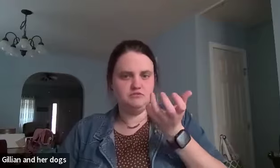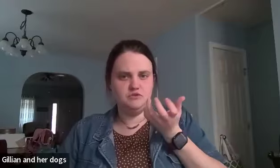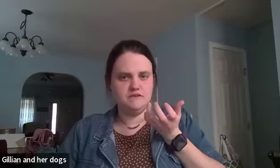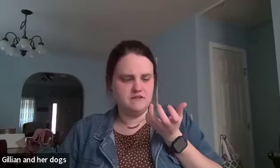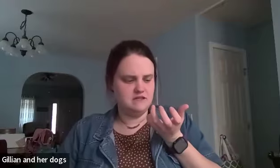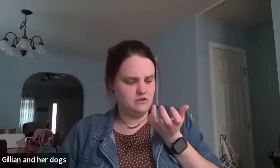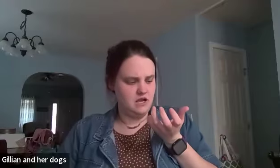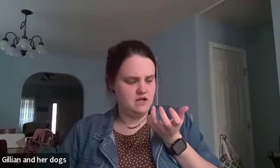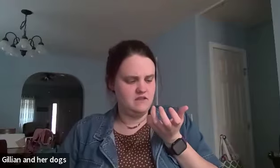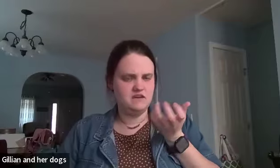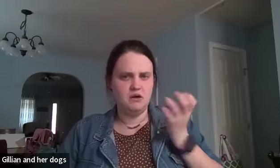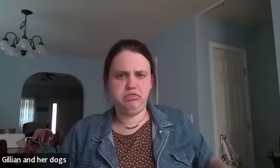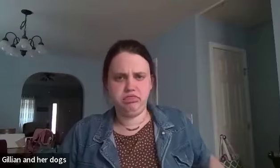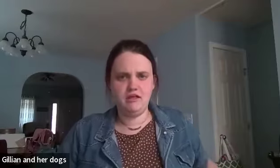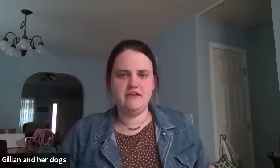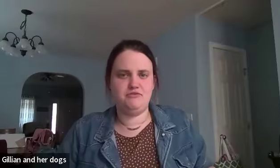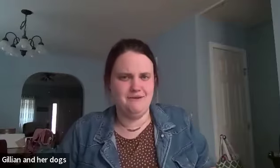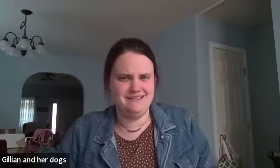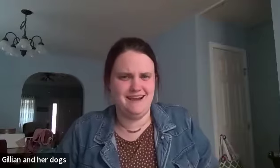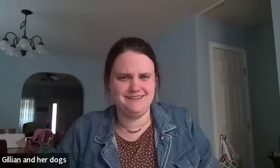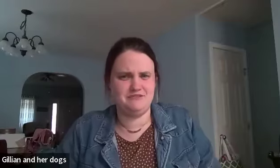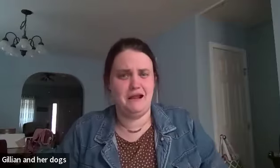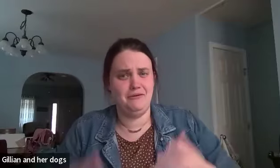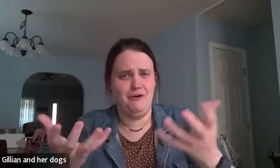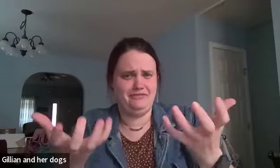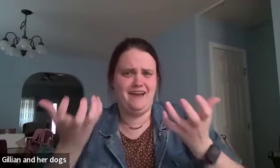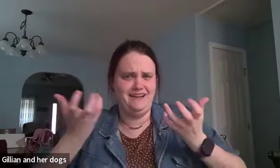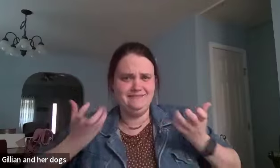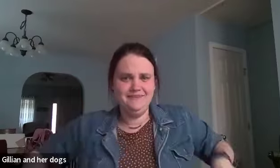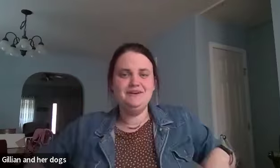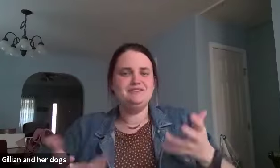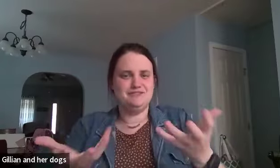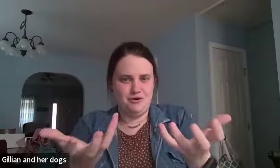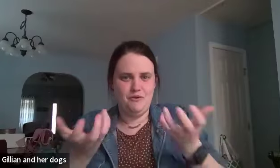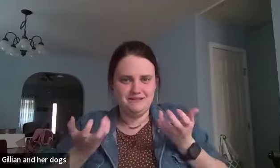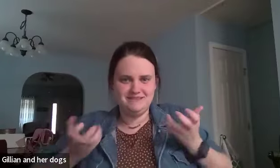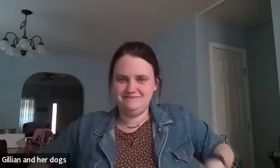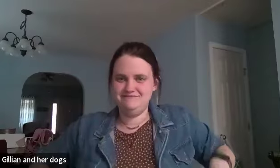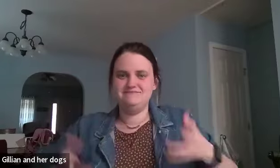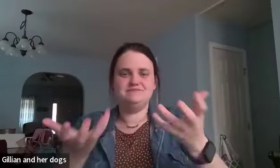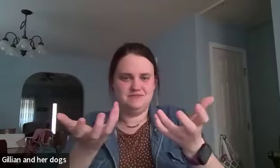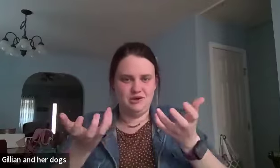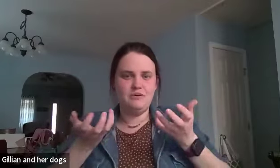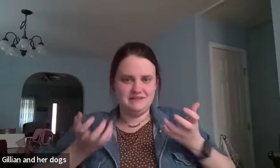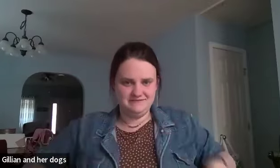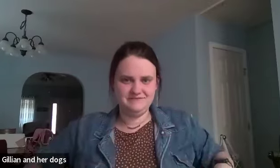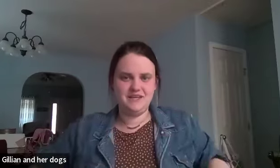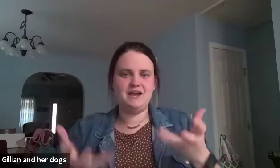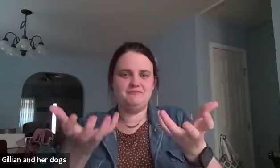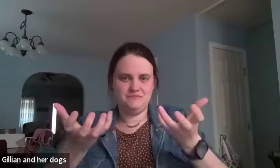you give it and they look at it and then they go, "Pff," and they throw it down because they're like, I don't want that. Don't want, don't want. Okay.